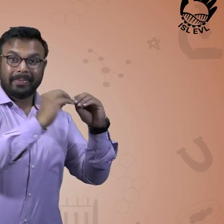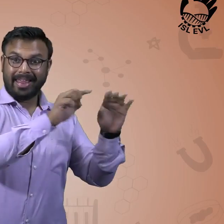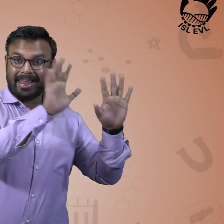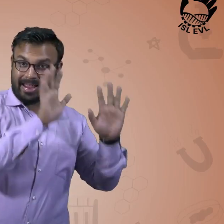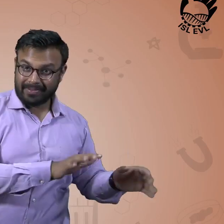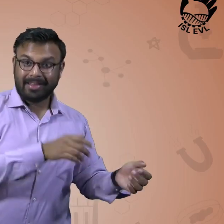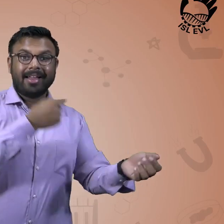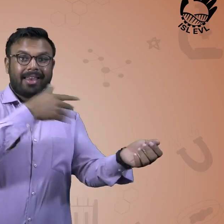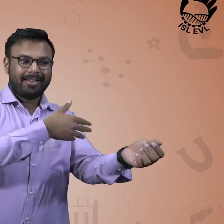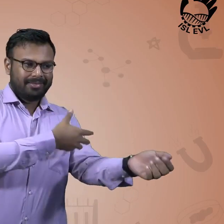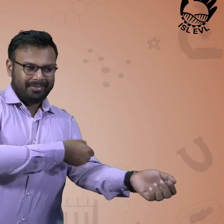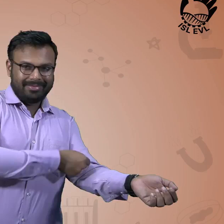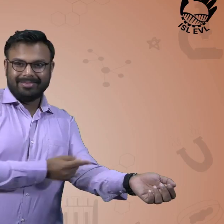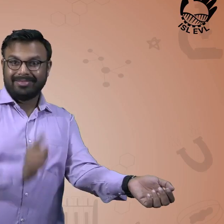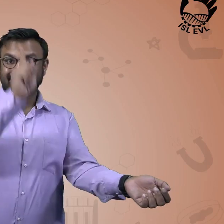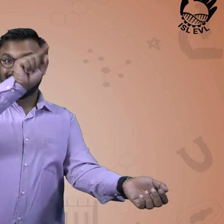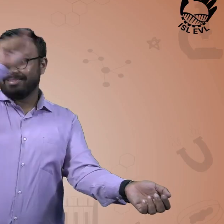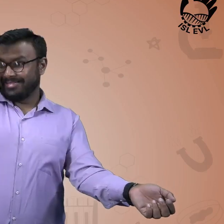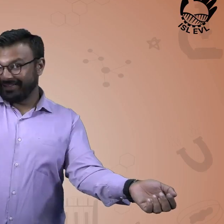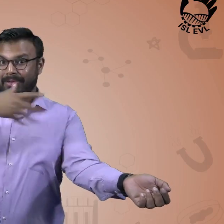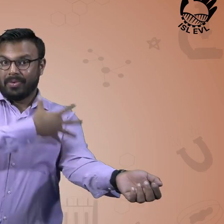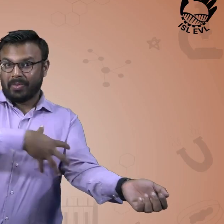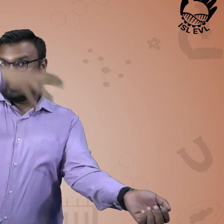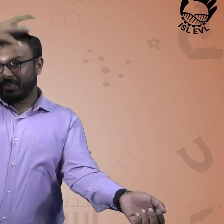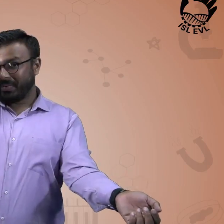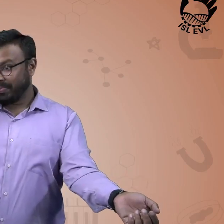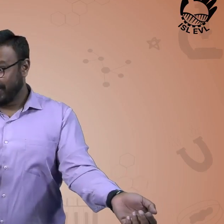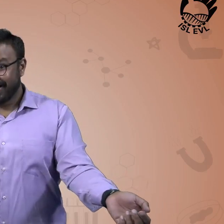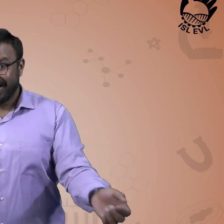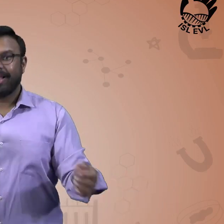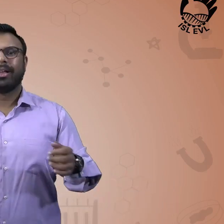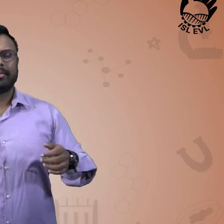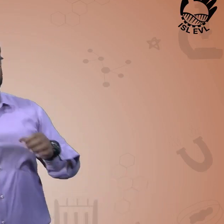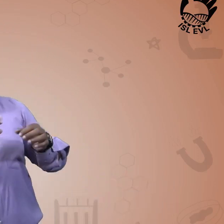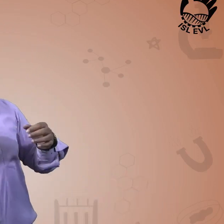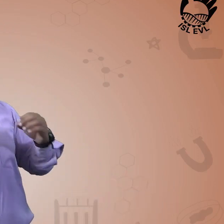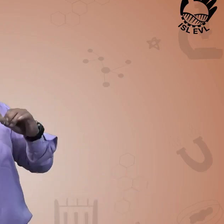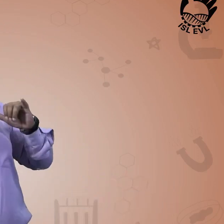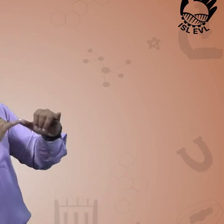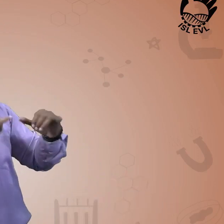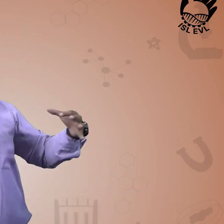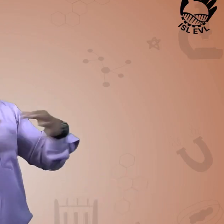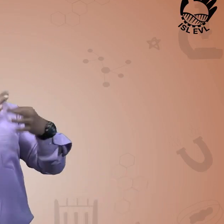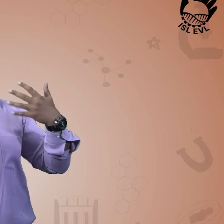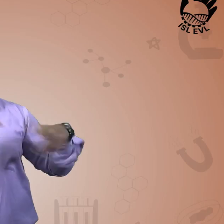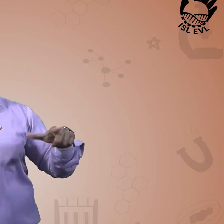That is why it is important to ensure that the person is provided with